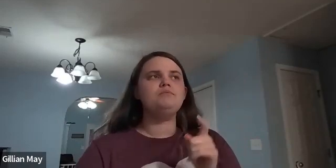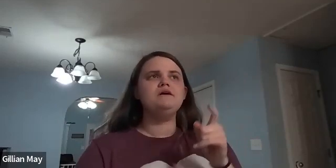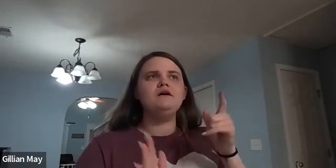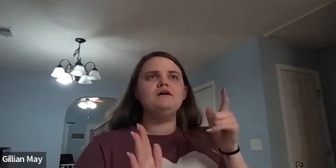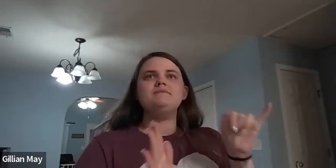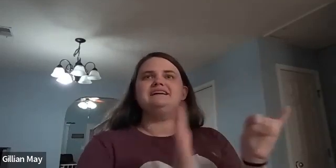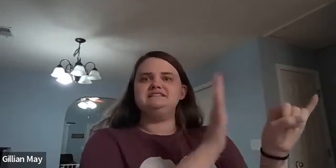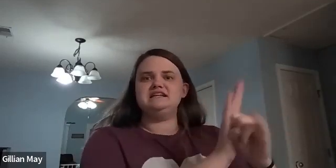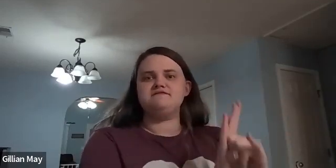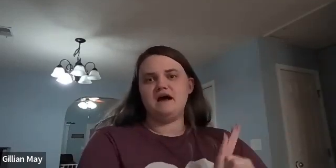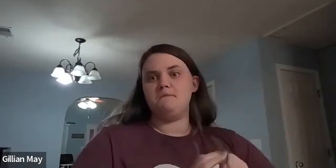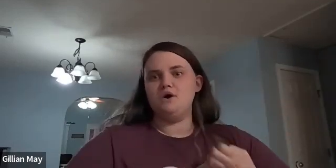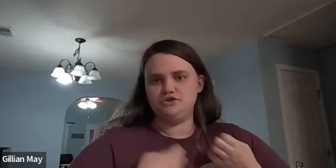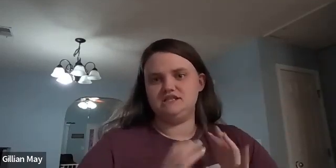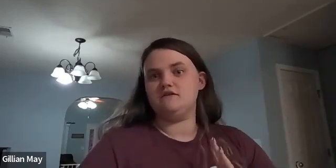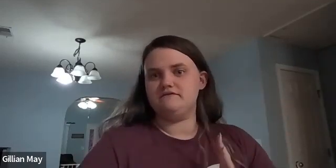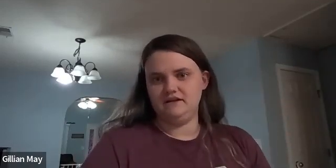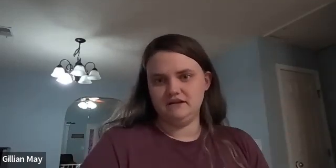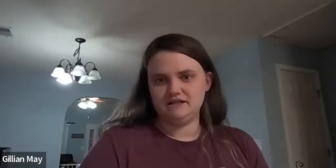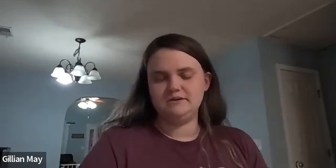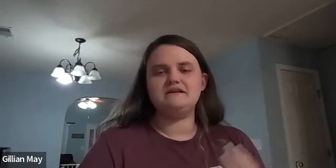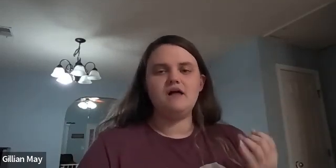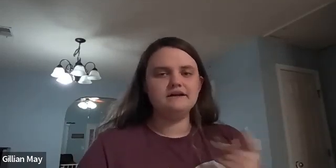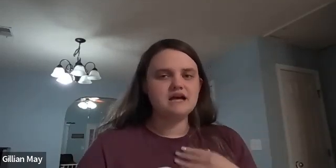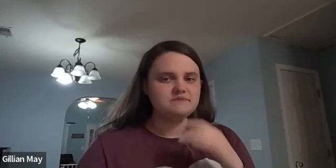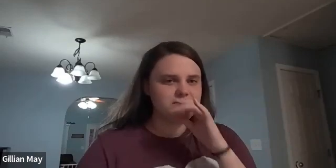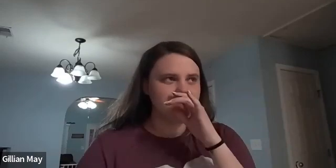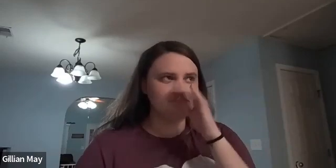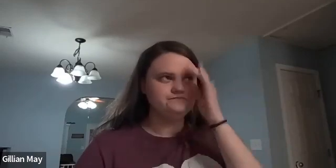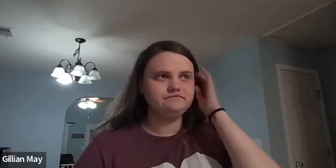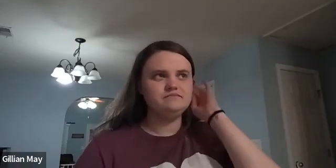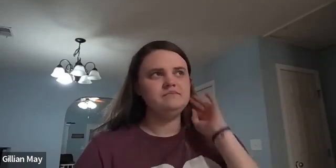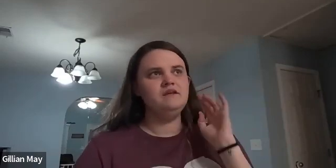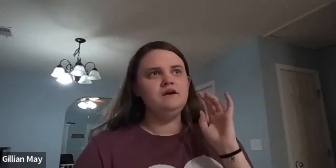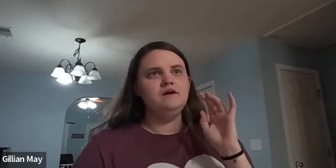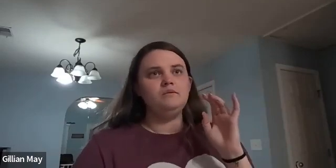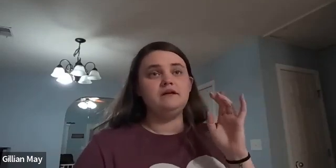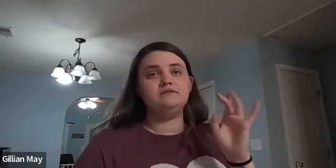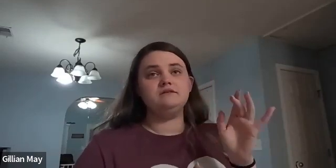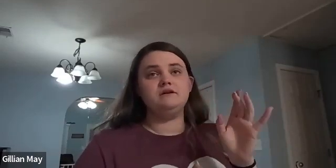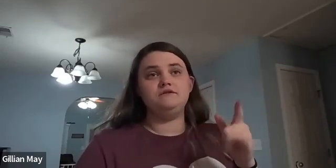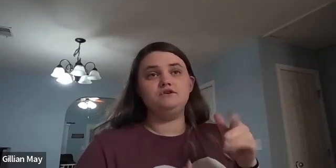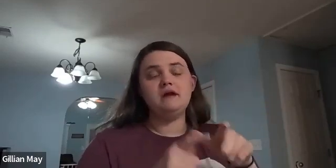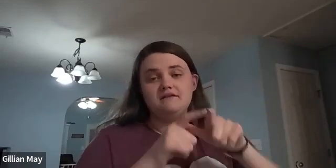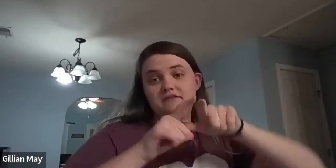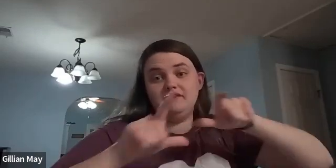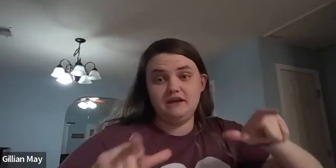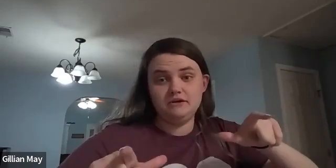help them identify emotions and their feelings. Because a lot of times I feel if you don't have the language,